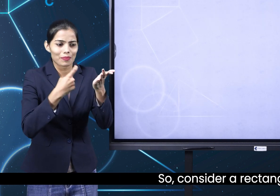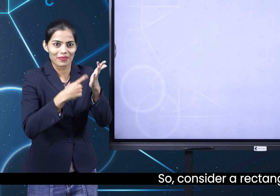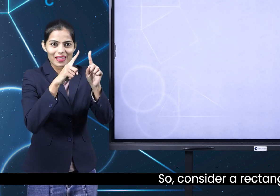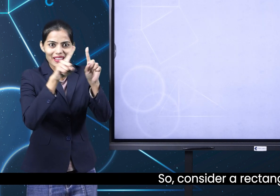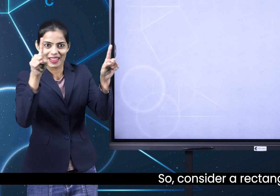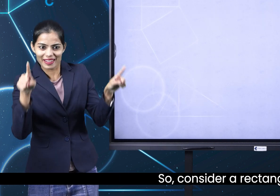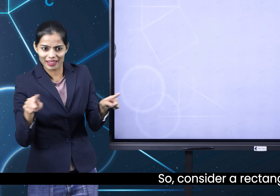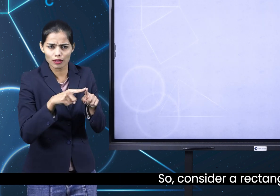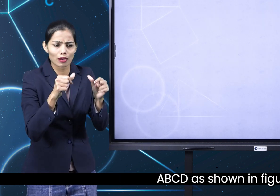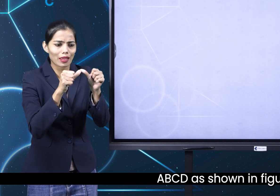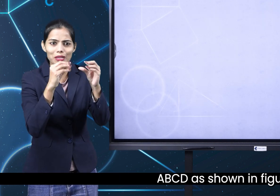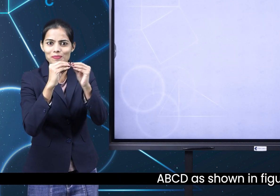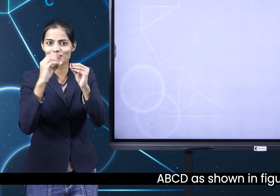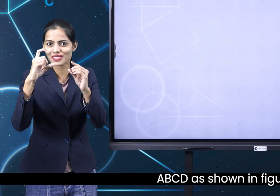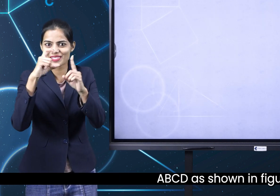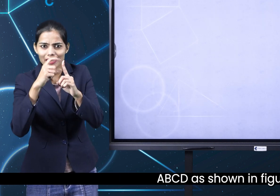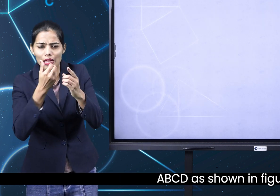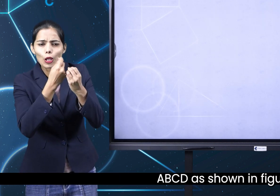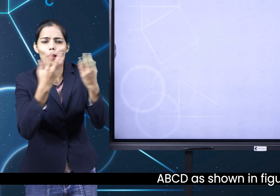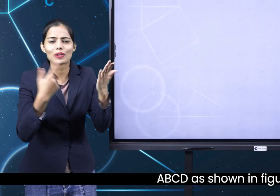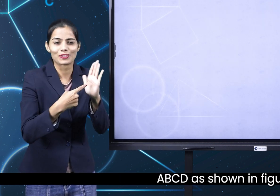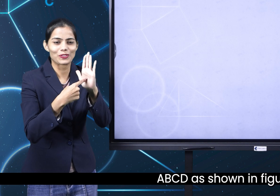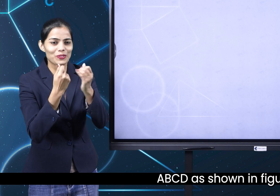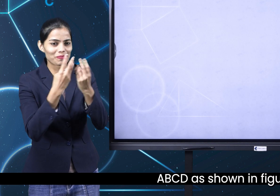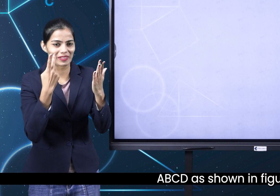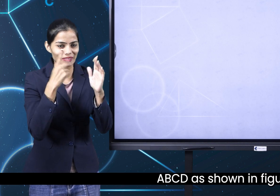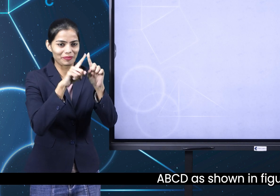a rectangle ABCD as shown in figure.